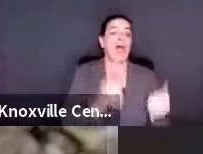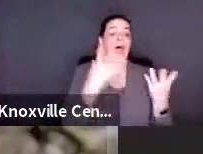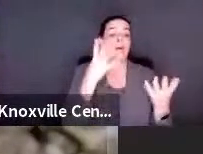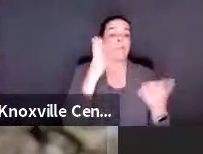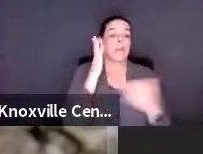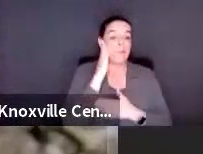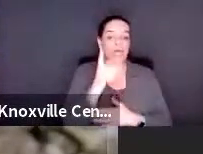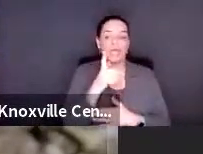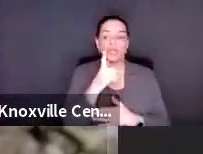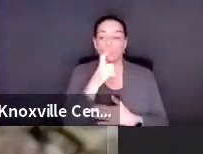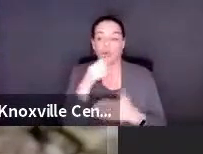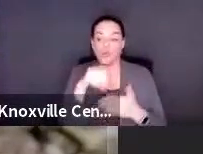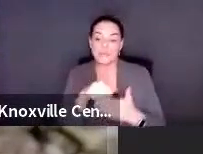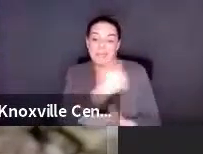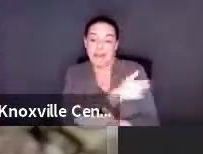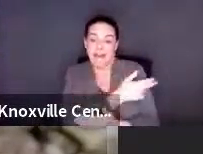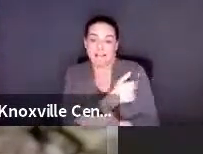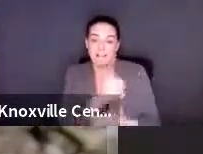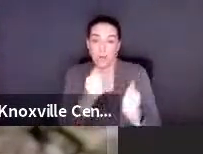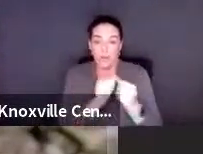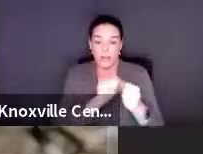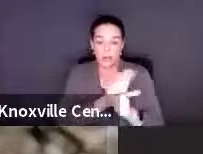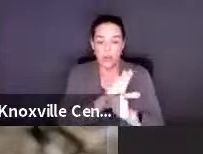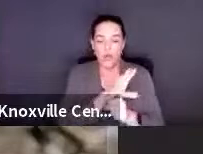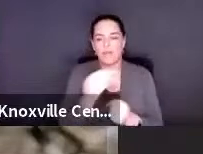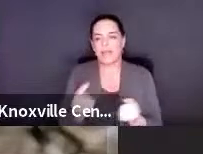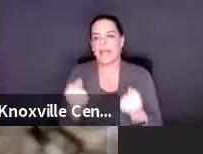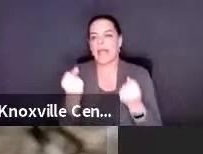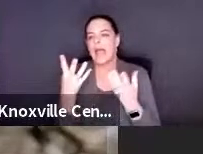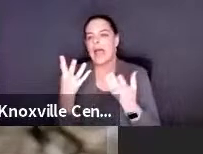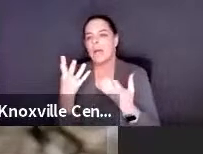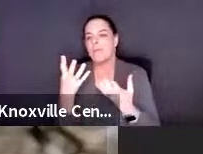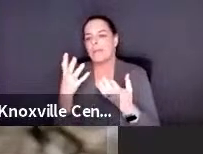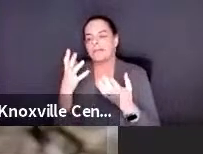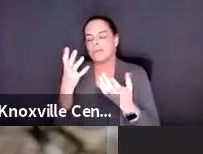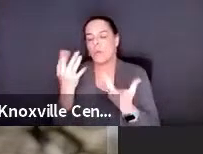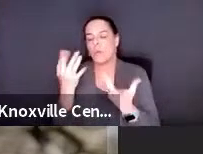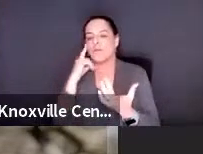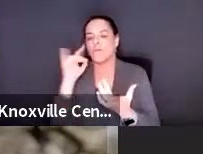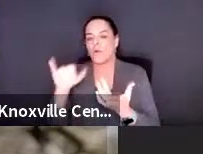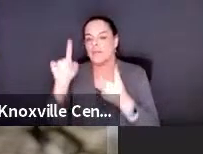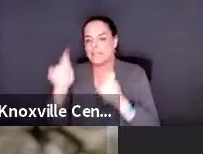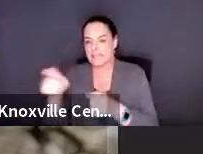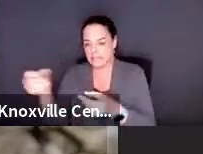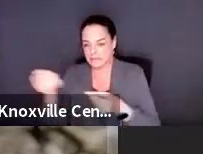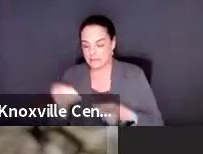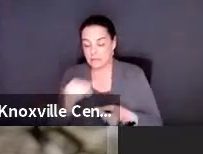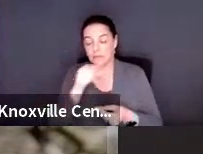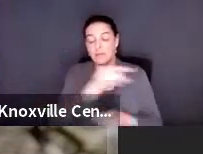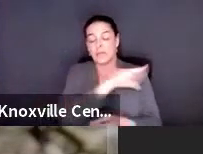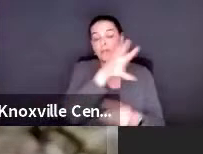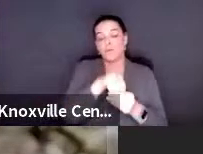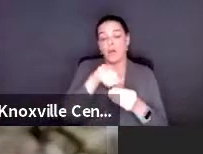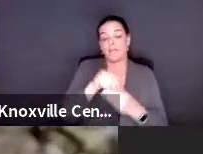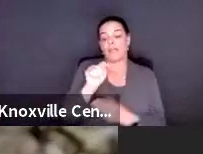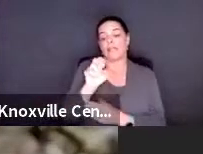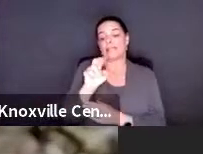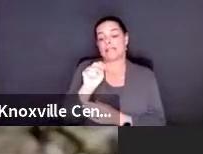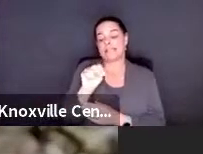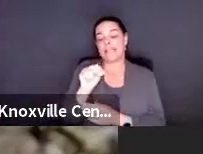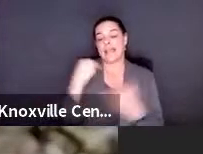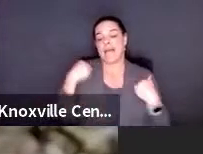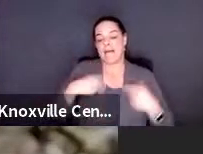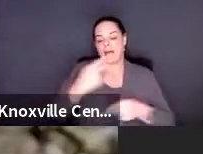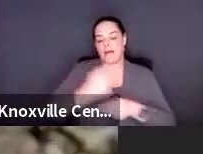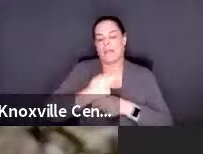pending test results in the hospital. These data are gathered from information hospitals put into the Tennessee Healthcare Resource Tracking System, or HERTS, and it